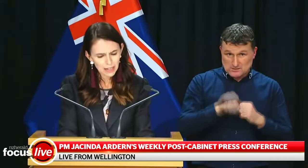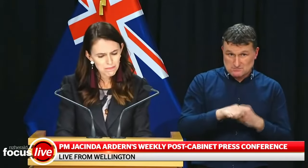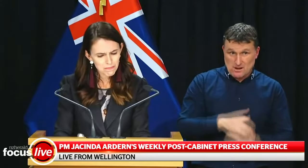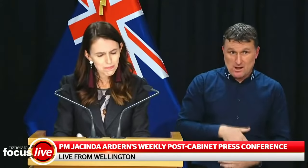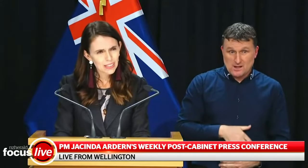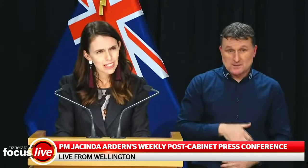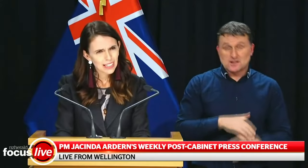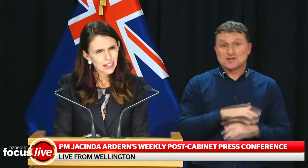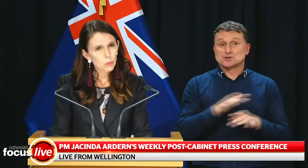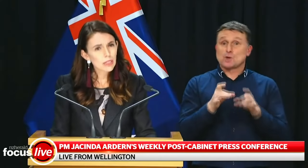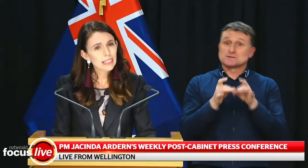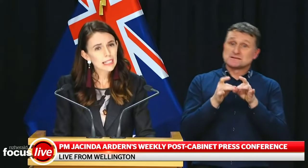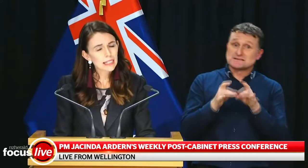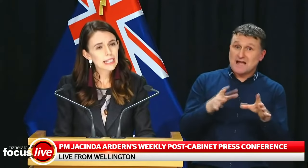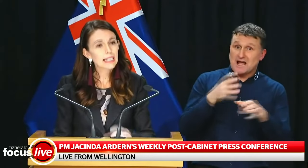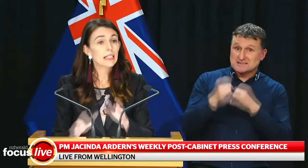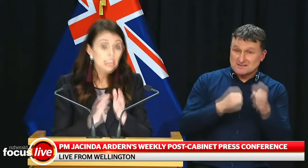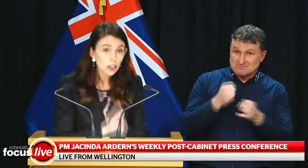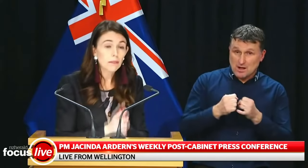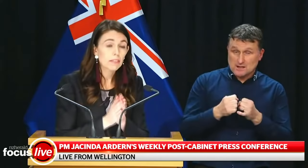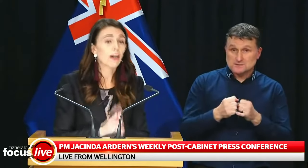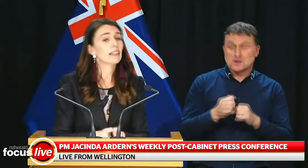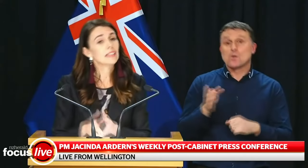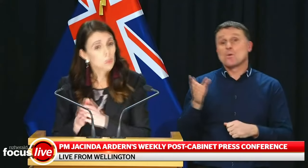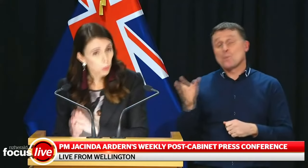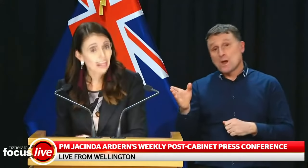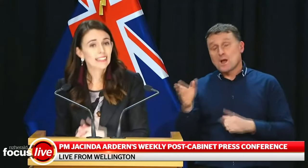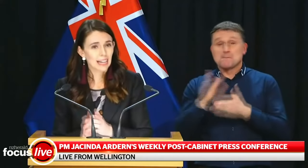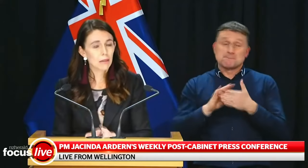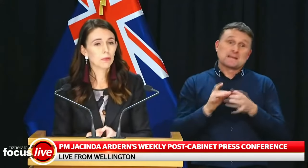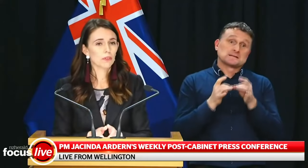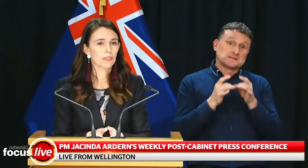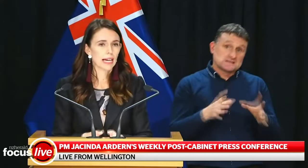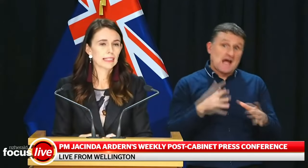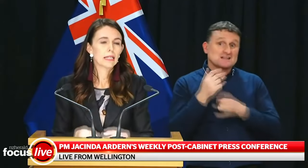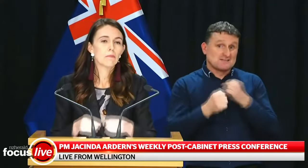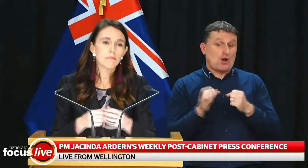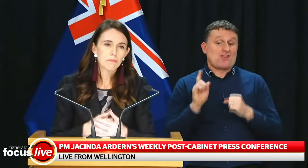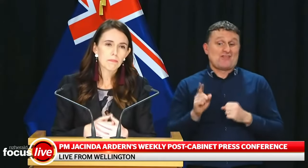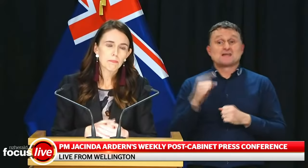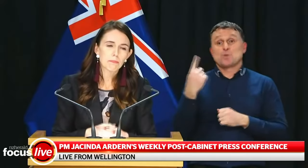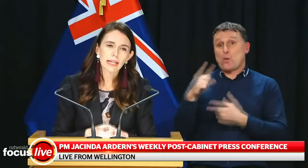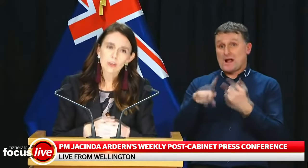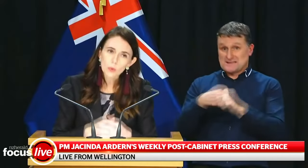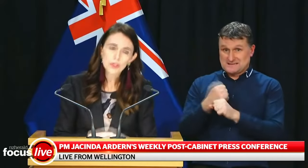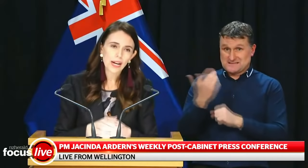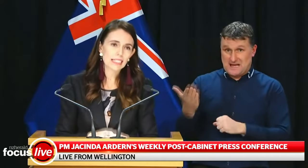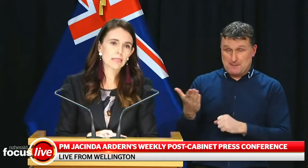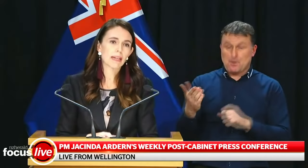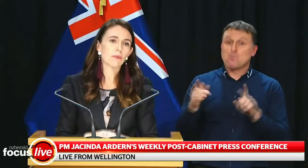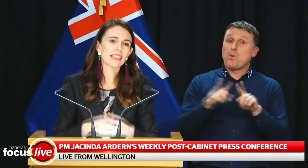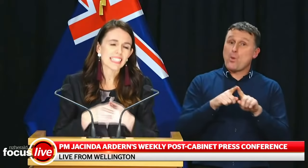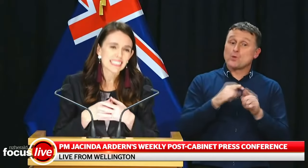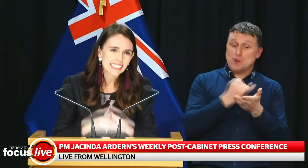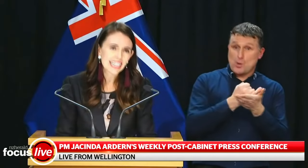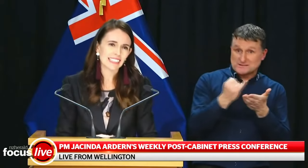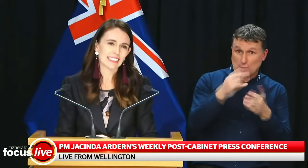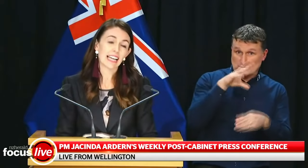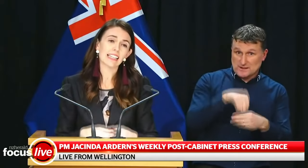would come. Well, incitement of violence is one example of that. But it also has to be